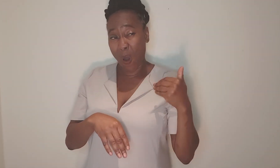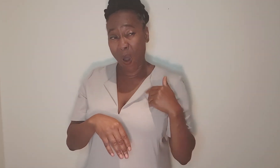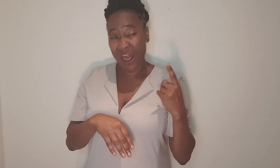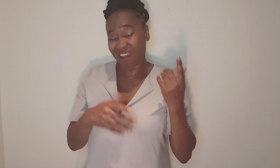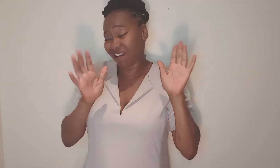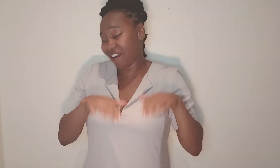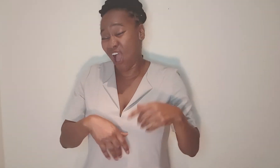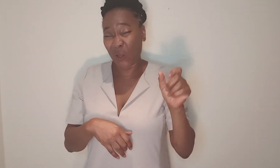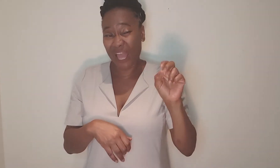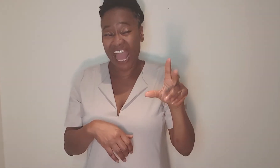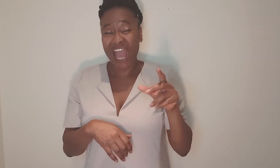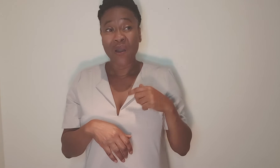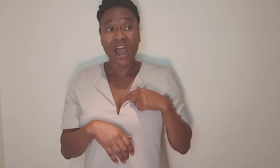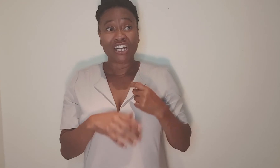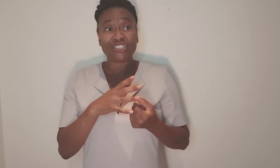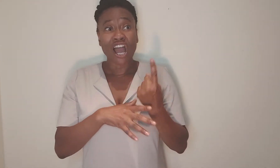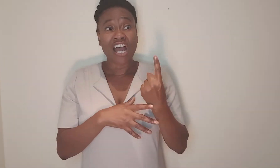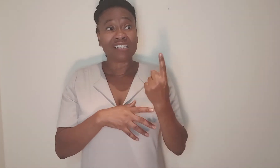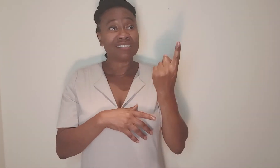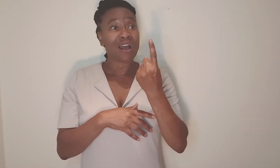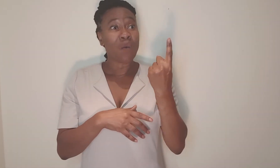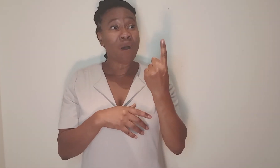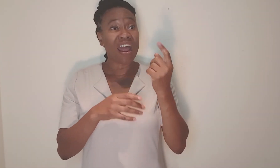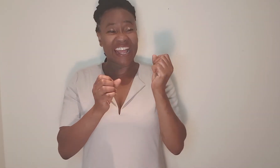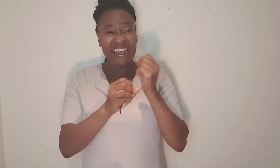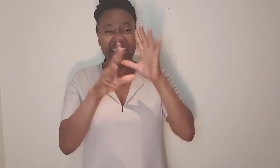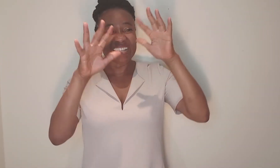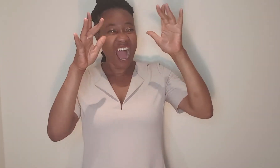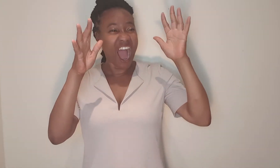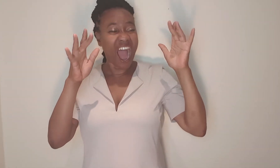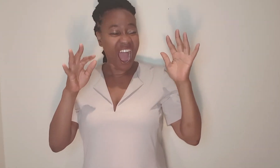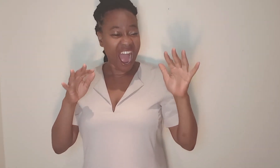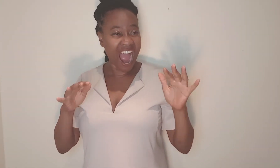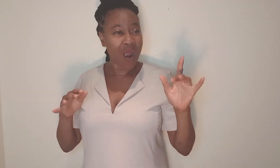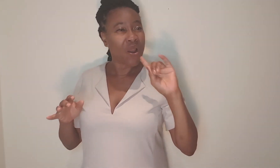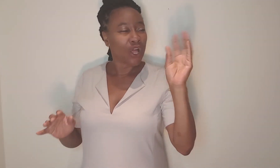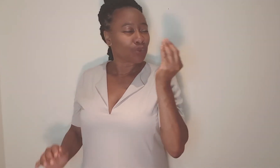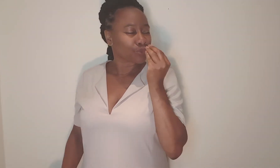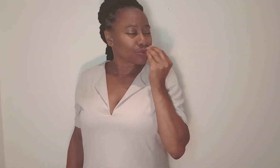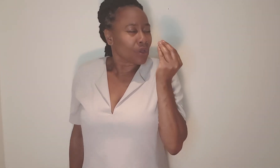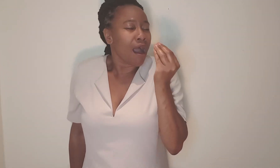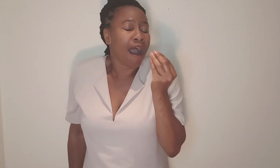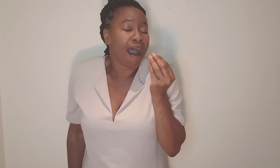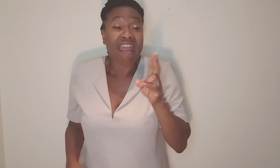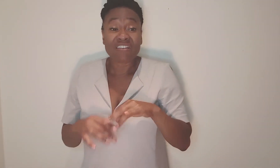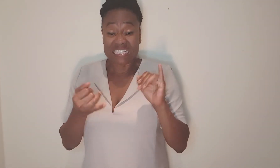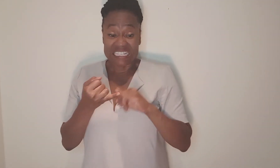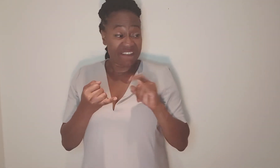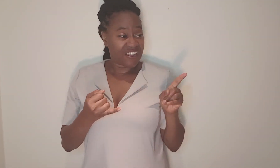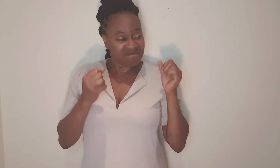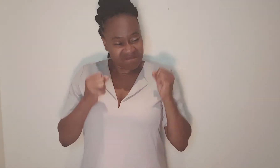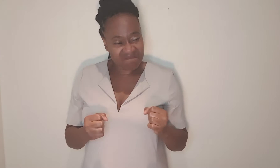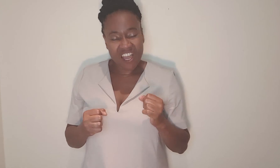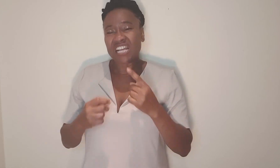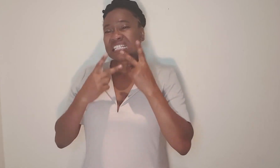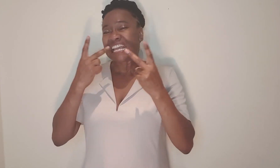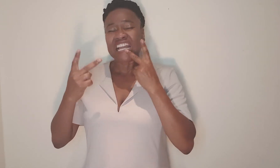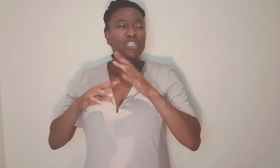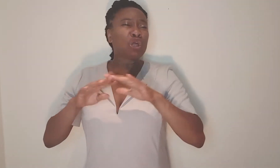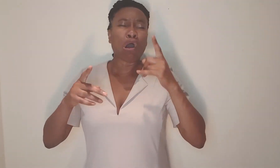made entirely of glitter. And even if Stevie does insist on singing Don't Cry For Me Argentina when we get chips, but because Mariano